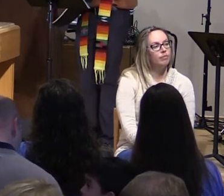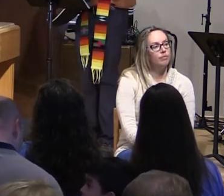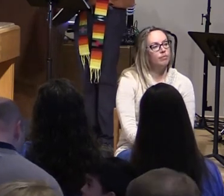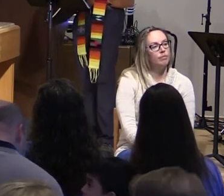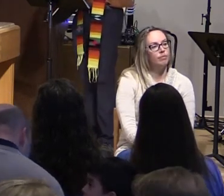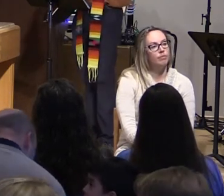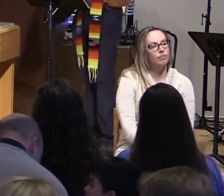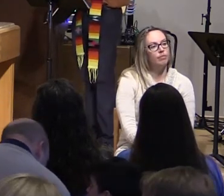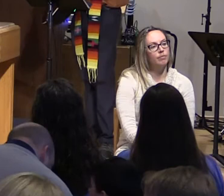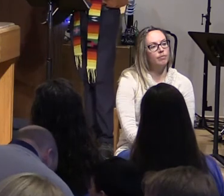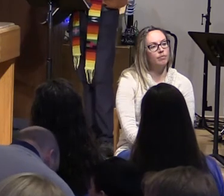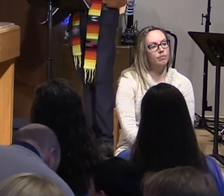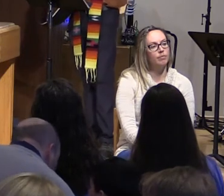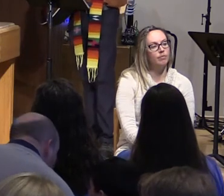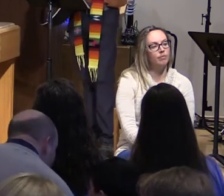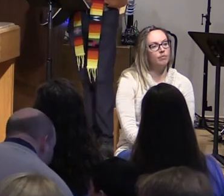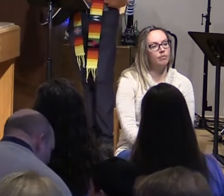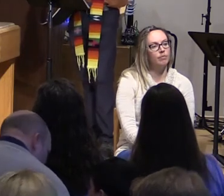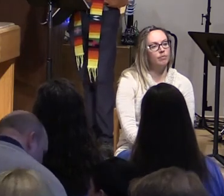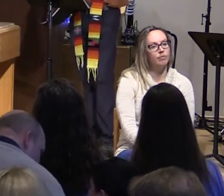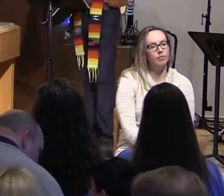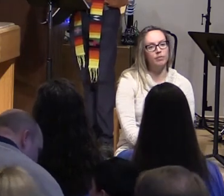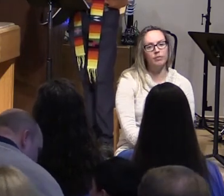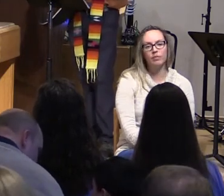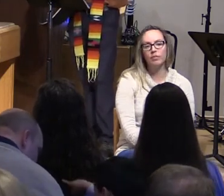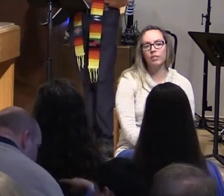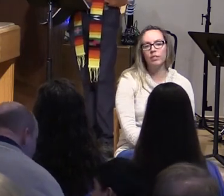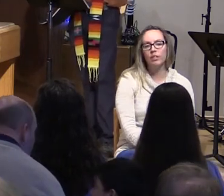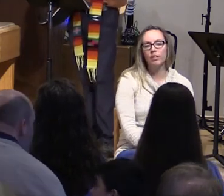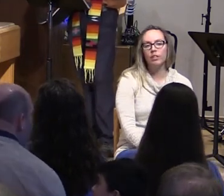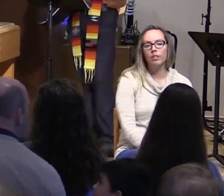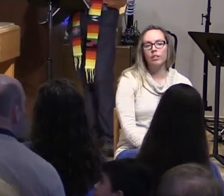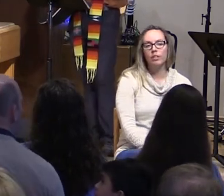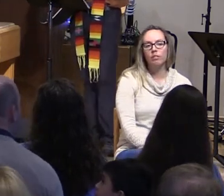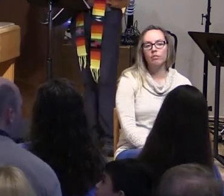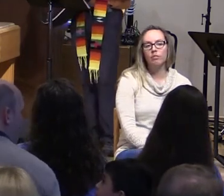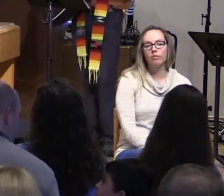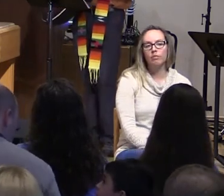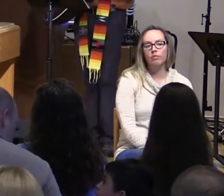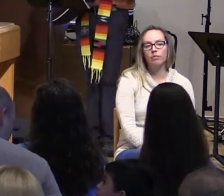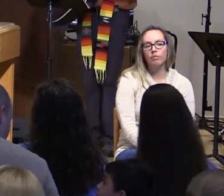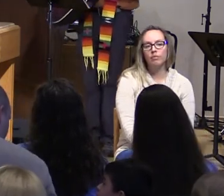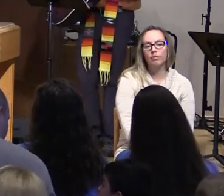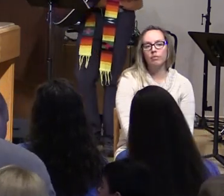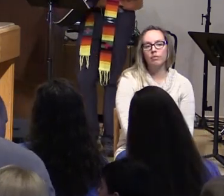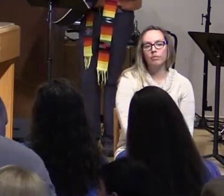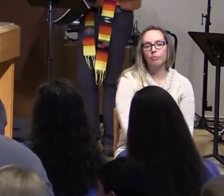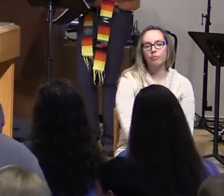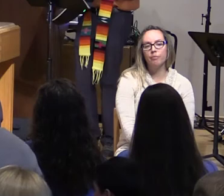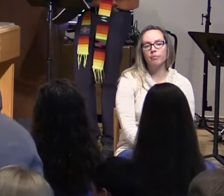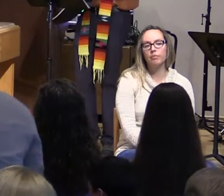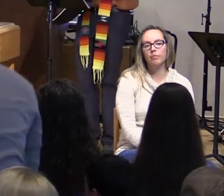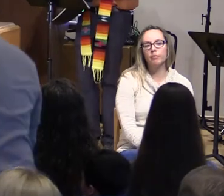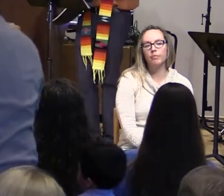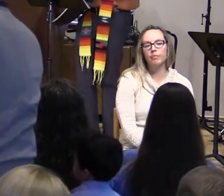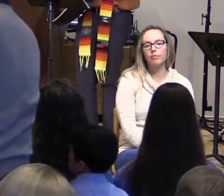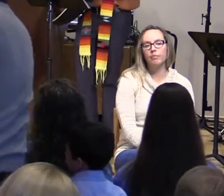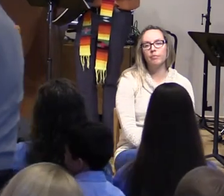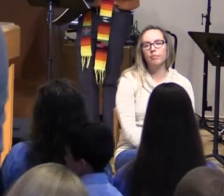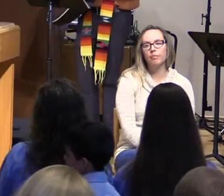love. And on and on and on and on it goes.